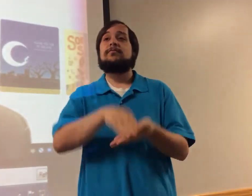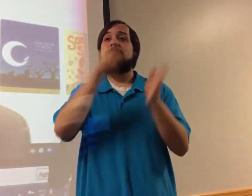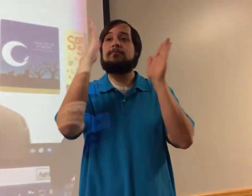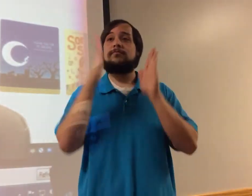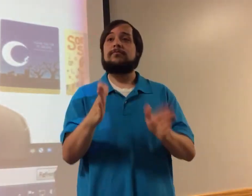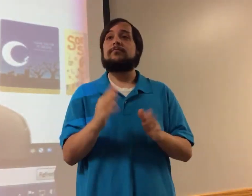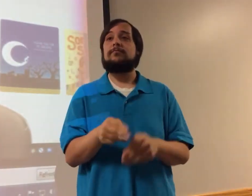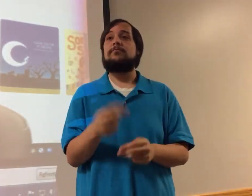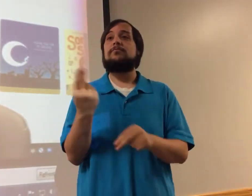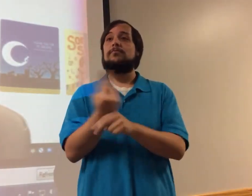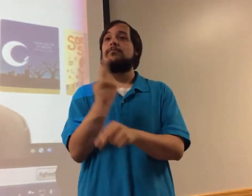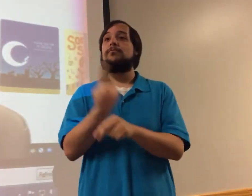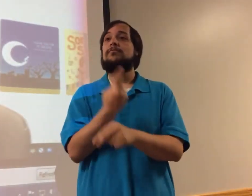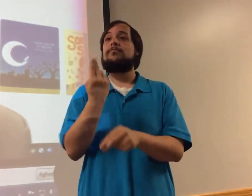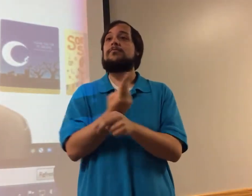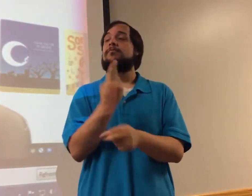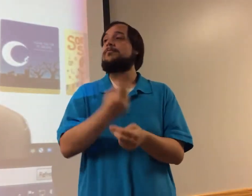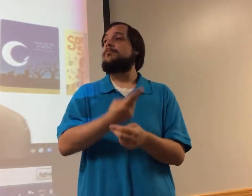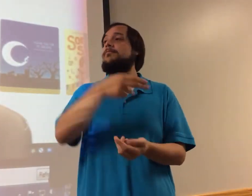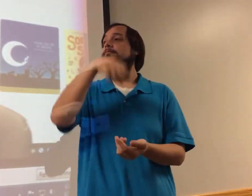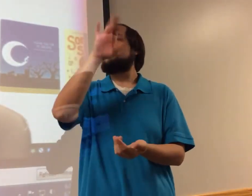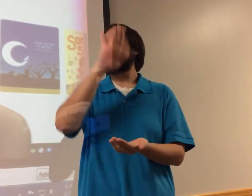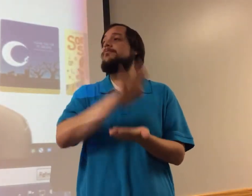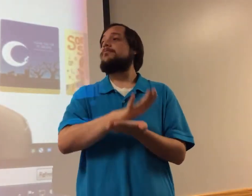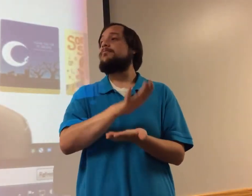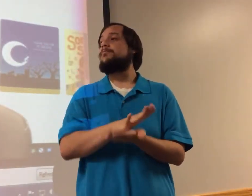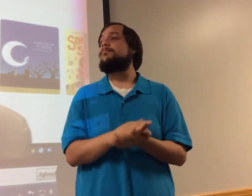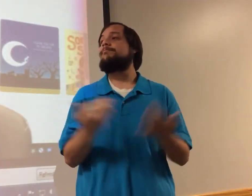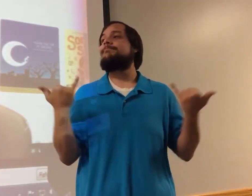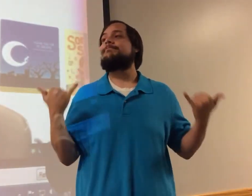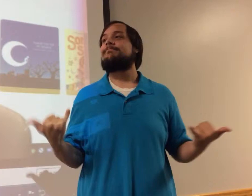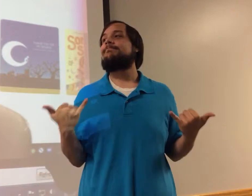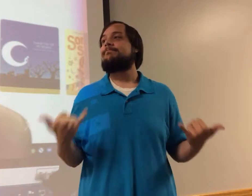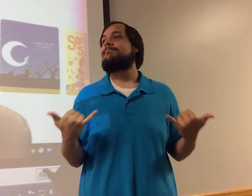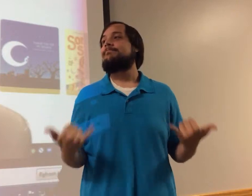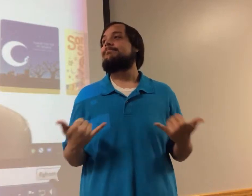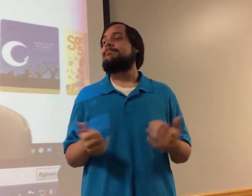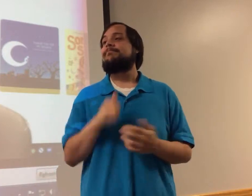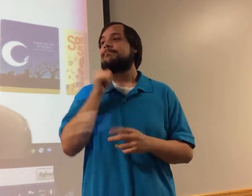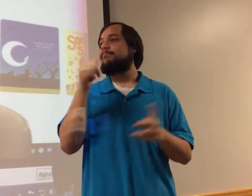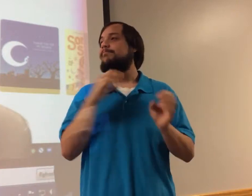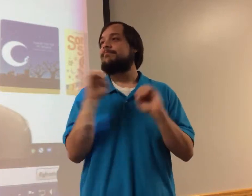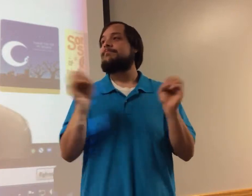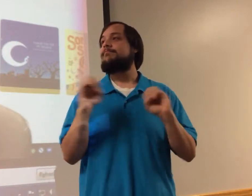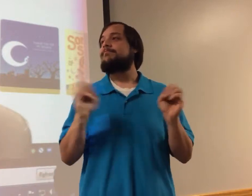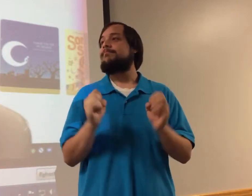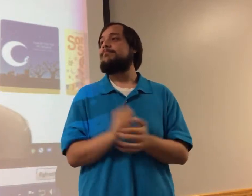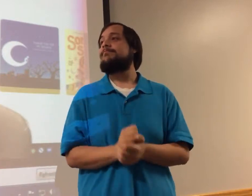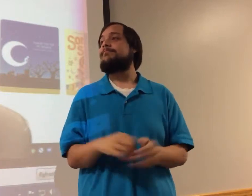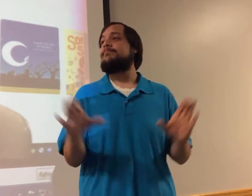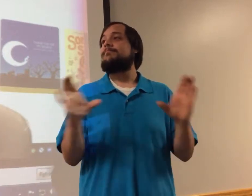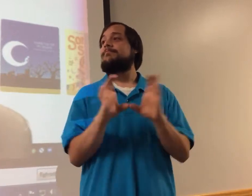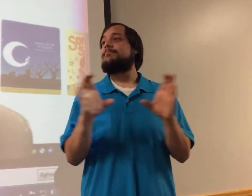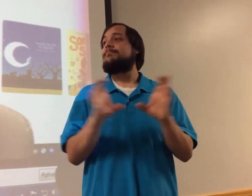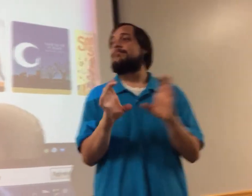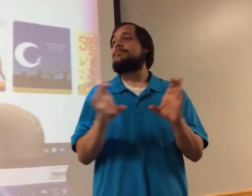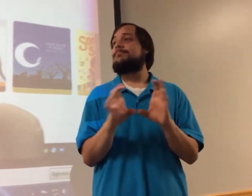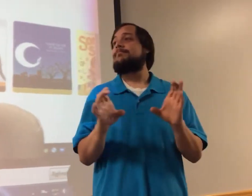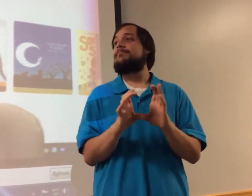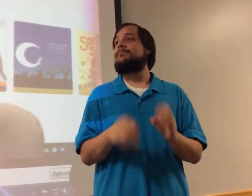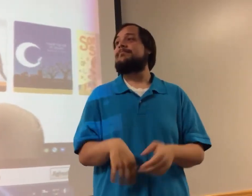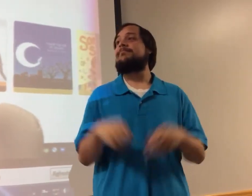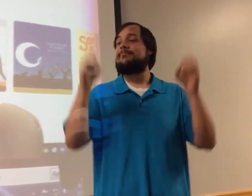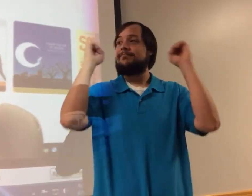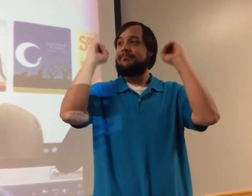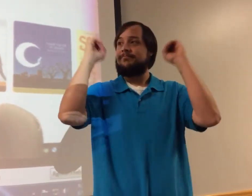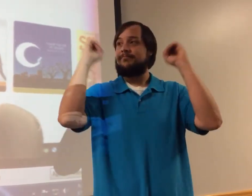use that in high school as a foreign language? At this time, we don't have anybody that would be certified to teach